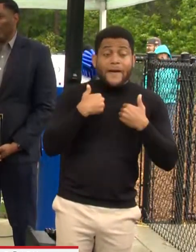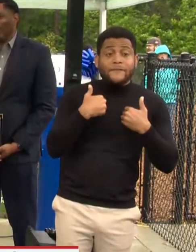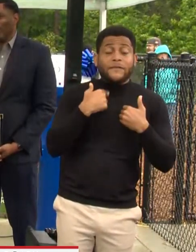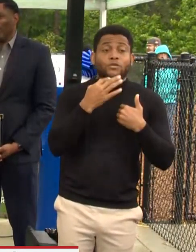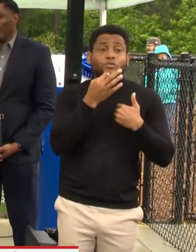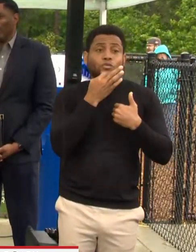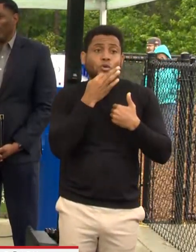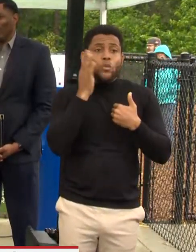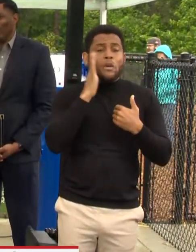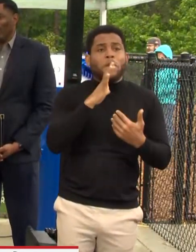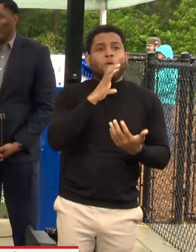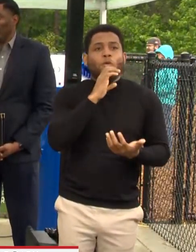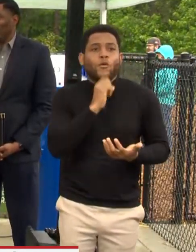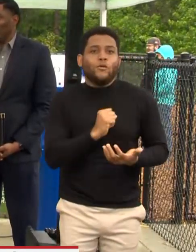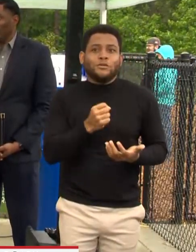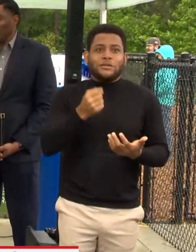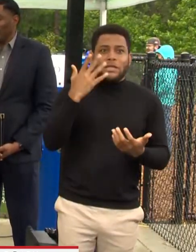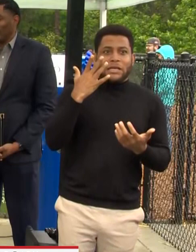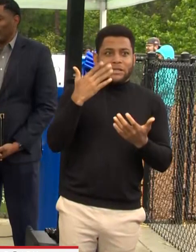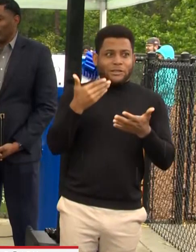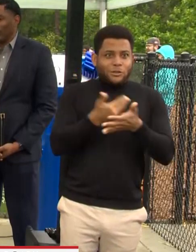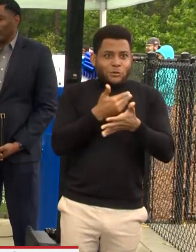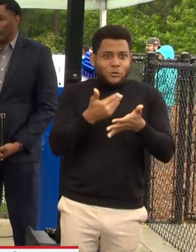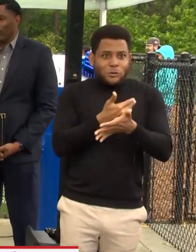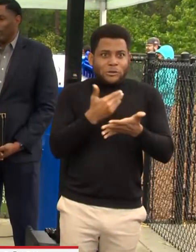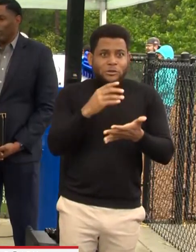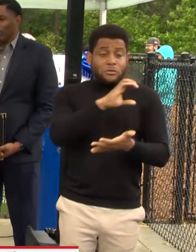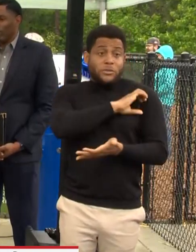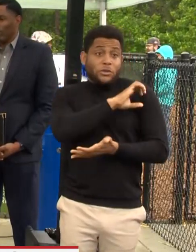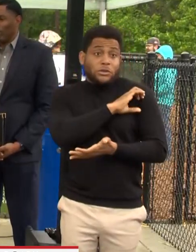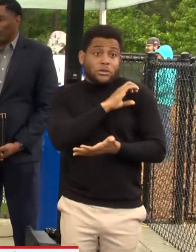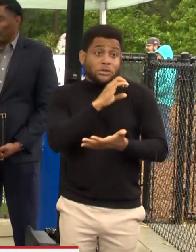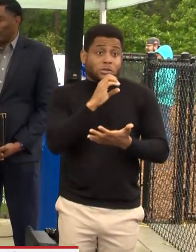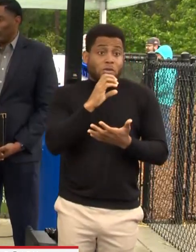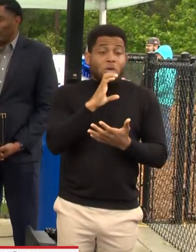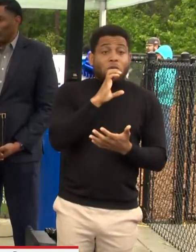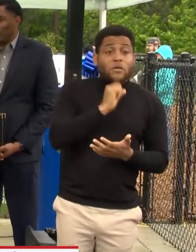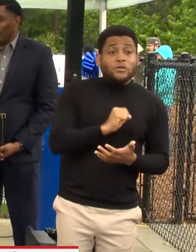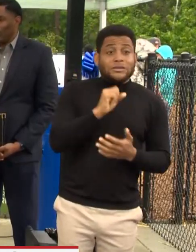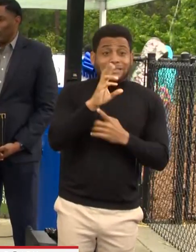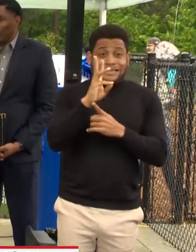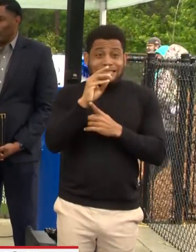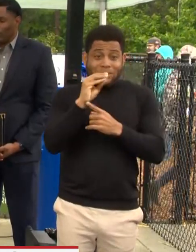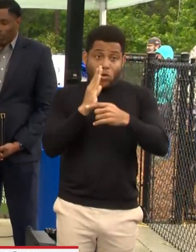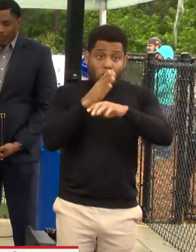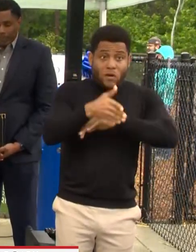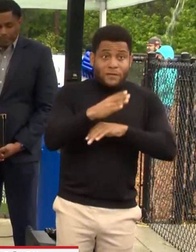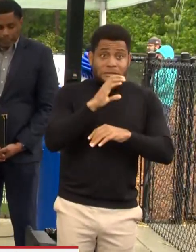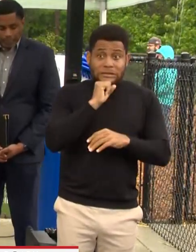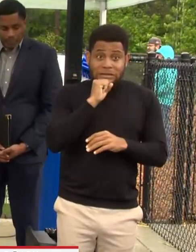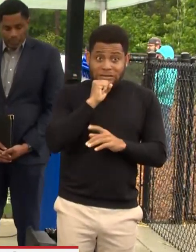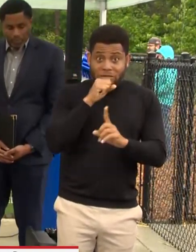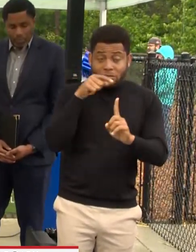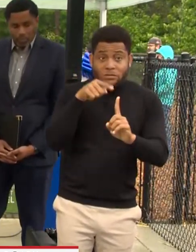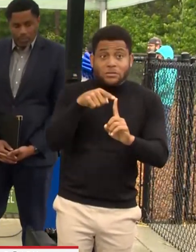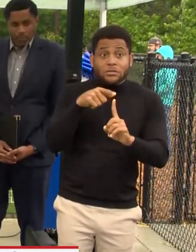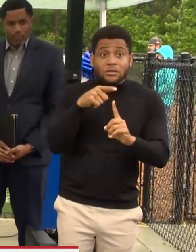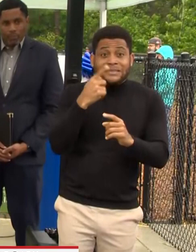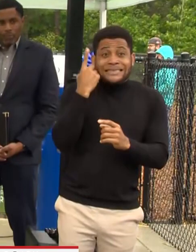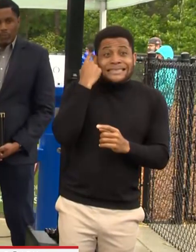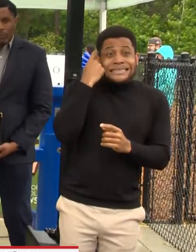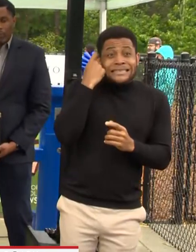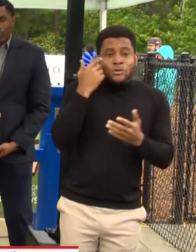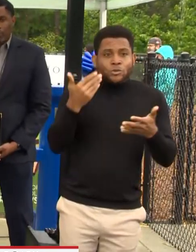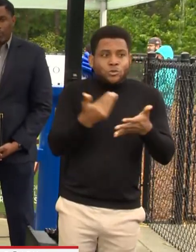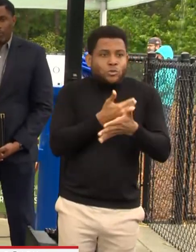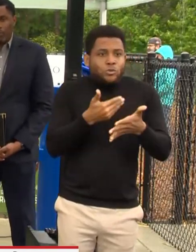be more than 60 years old when he hits the street tomorrow. Okay. Your thoughts on that, on the idea that,